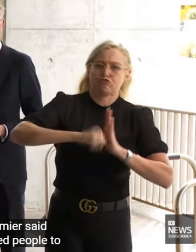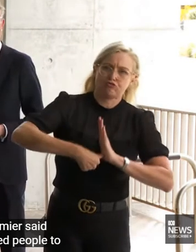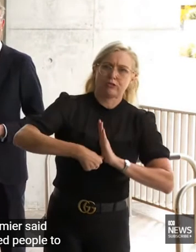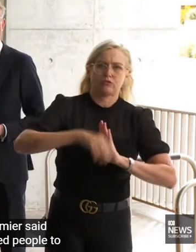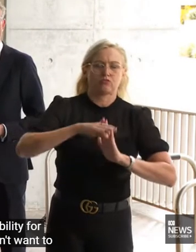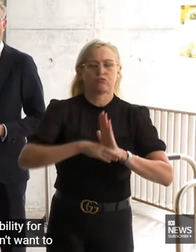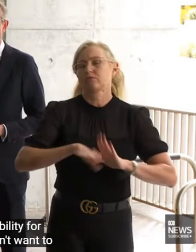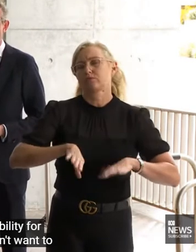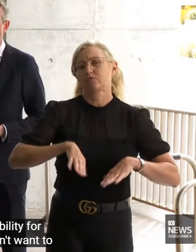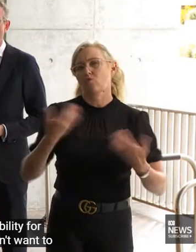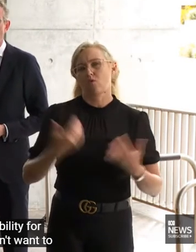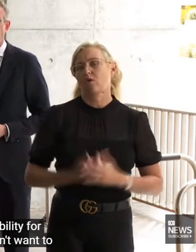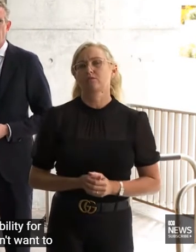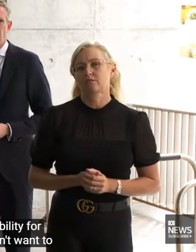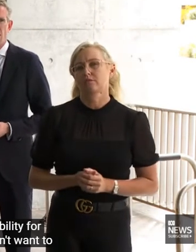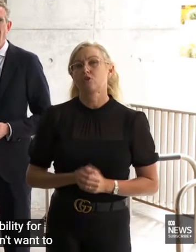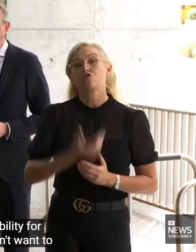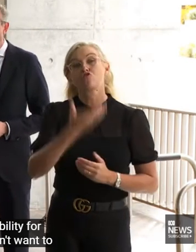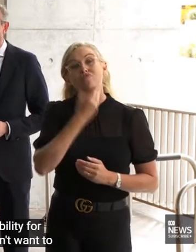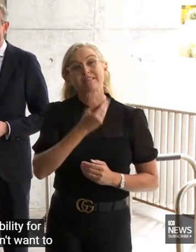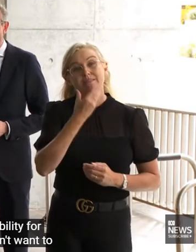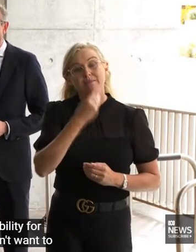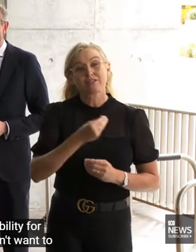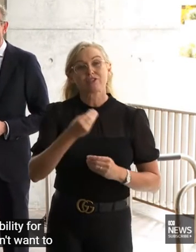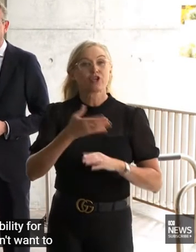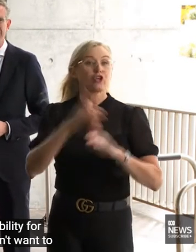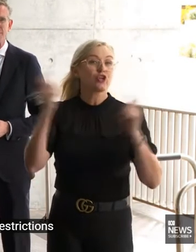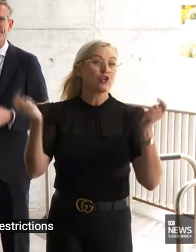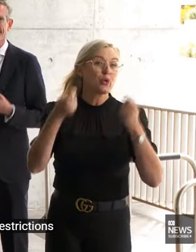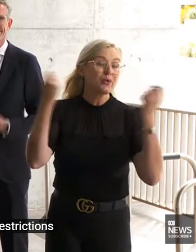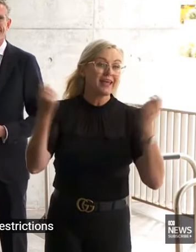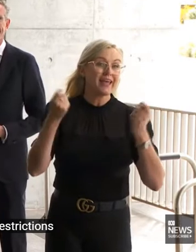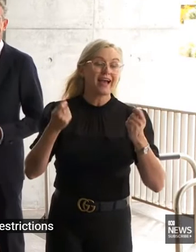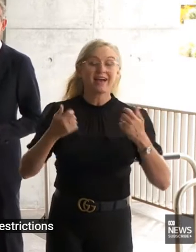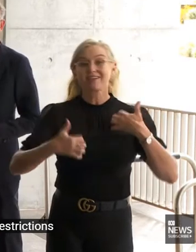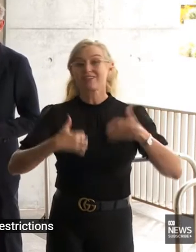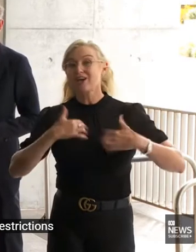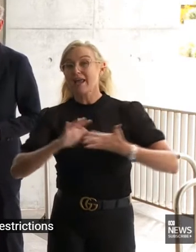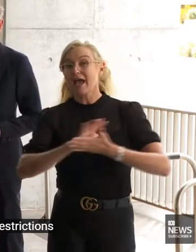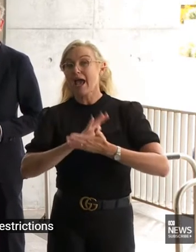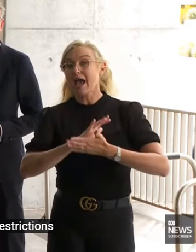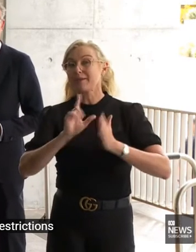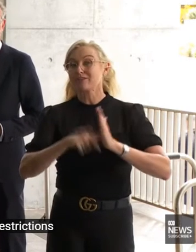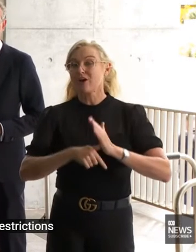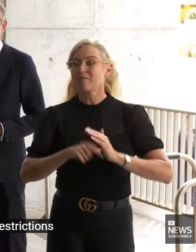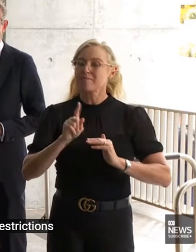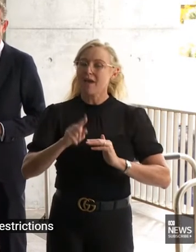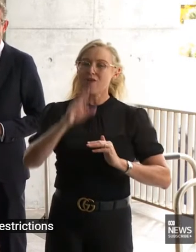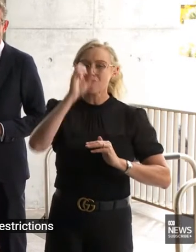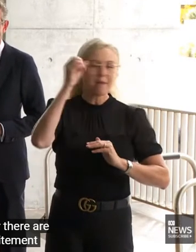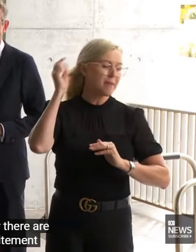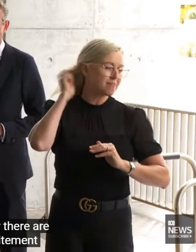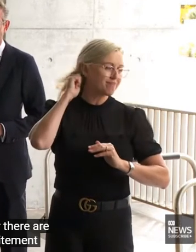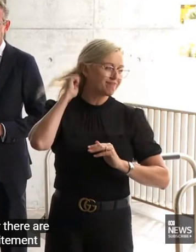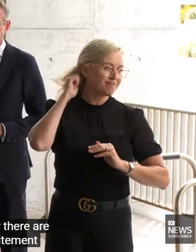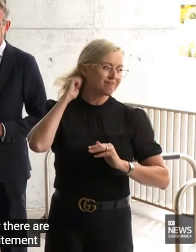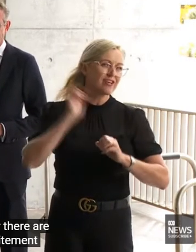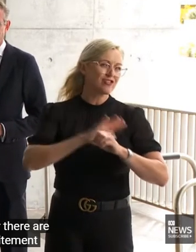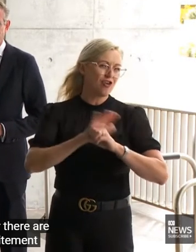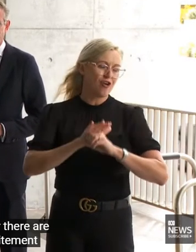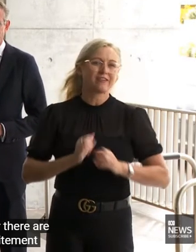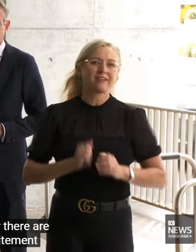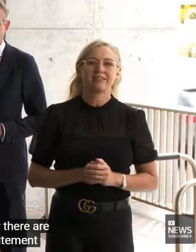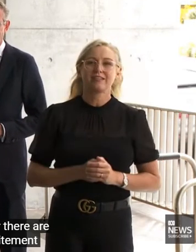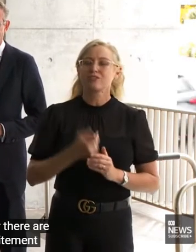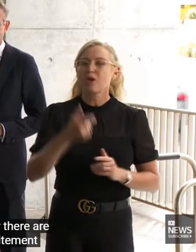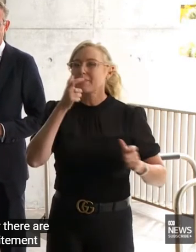restrictions. So Christmas, New Year, there are times for great excitement, but in a 1 in 100 year pandemic, there's time for great caution. So take it